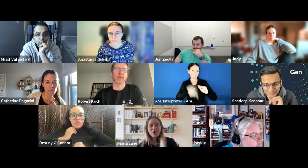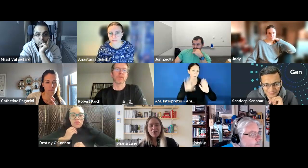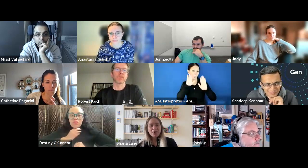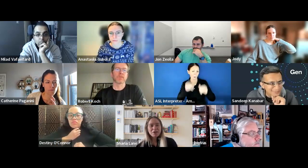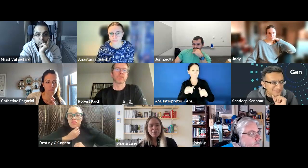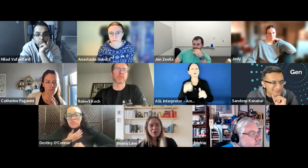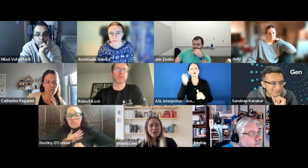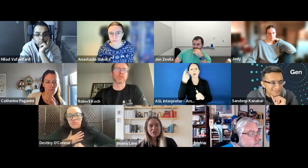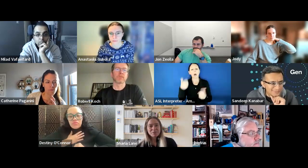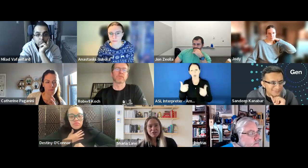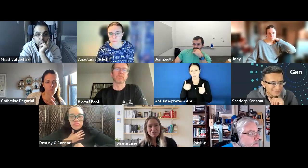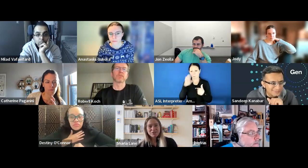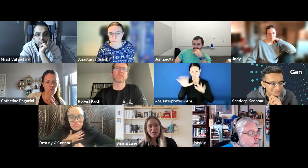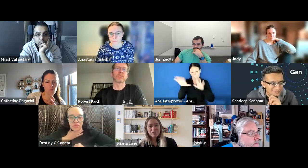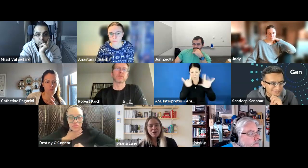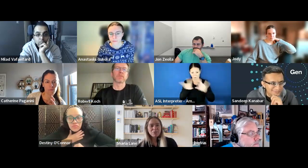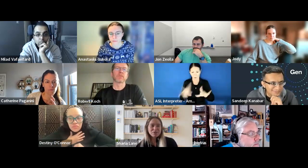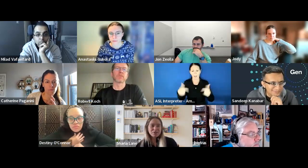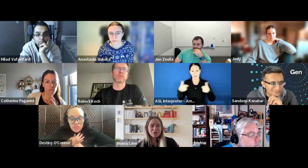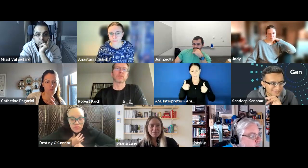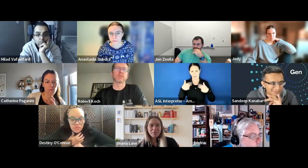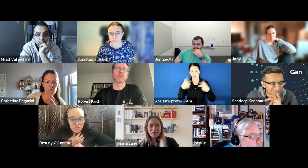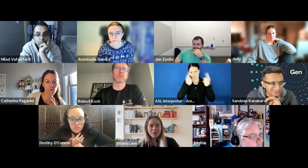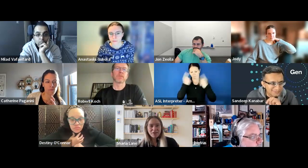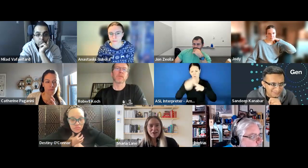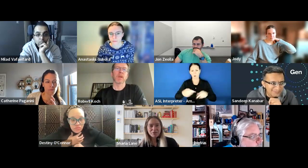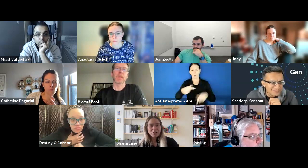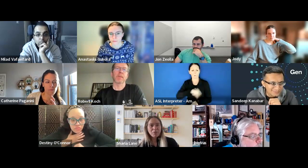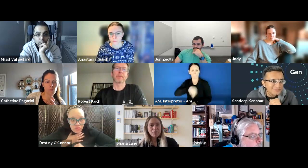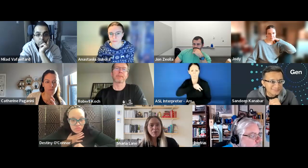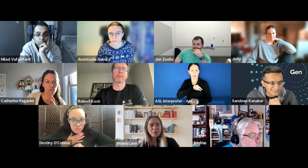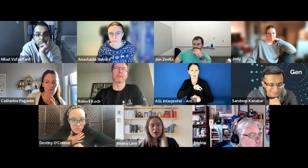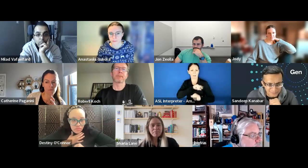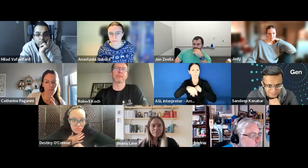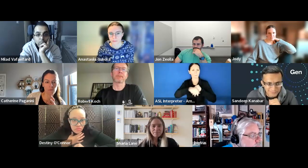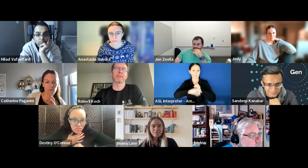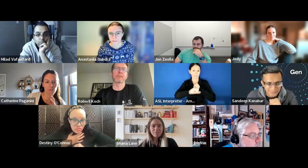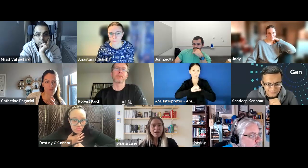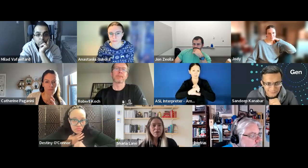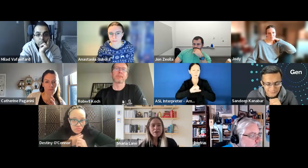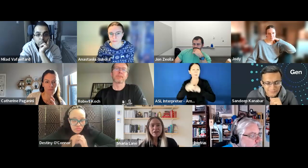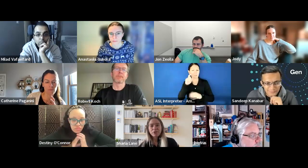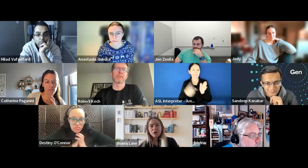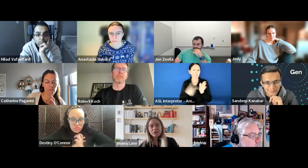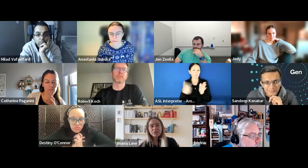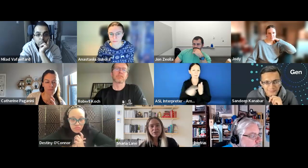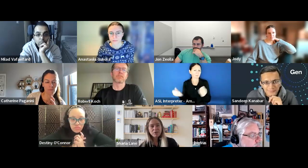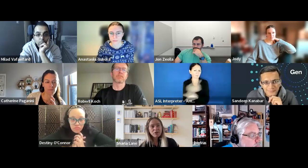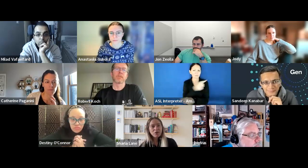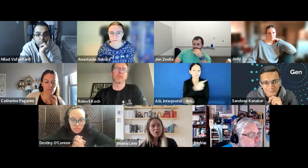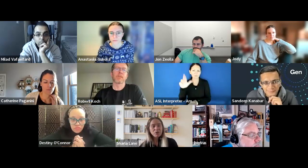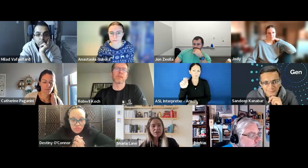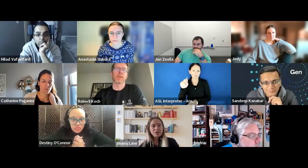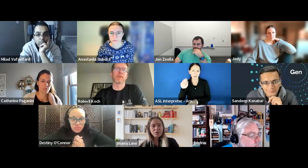what I call quality publications because there's a lot of random ones too that I don't think are probably worth your time. And I'm happy to answer questions